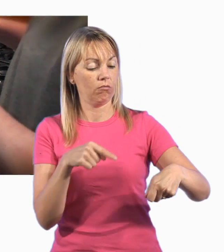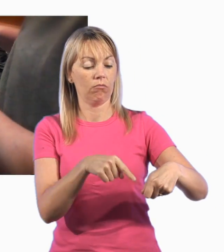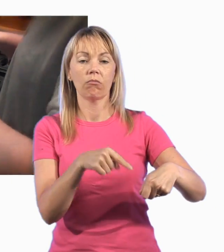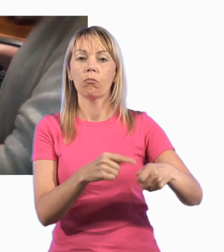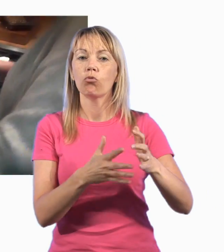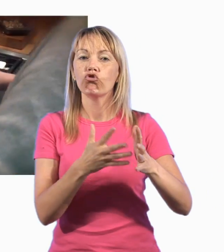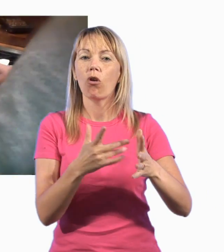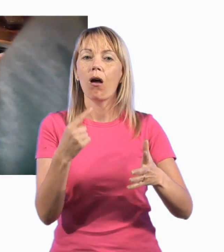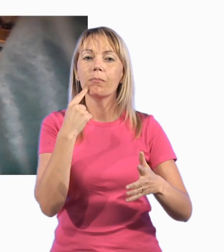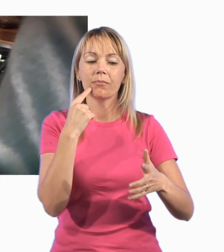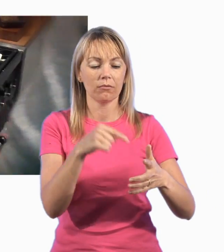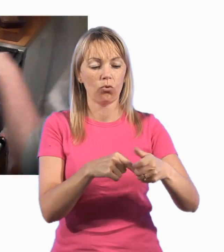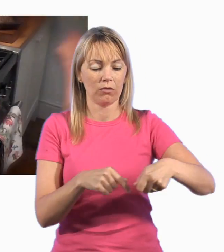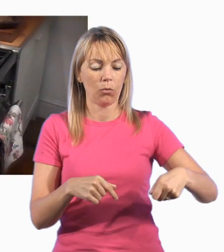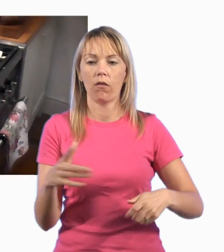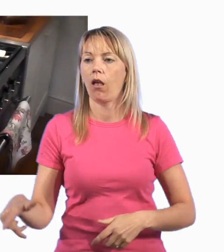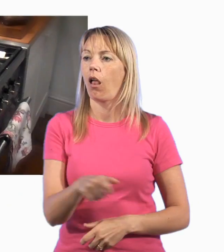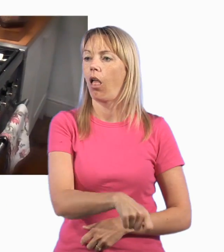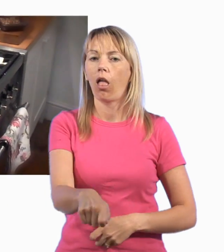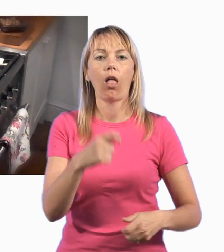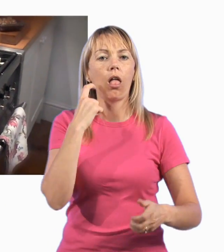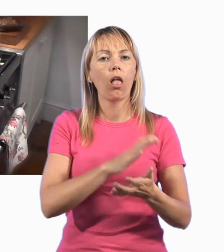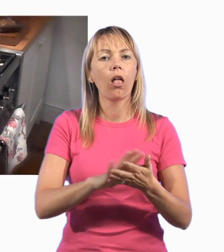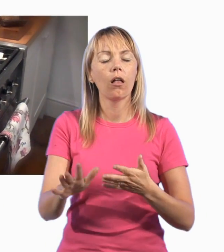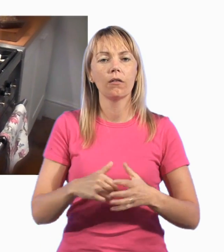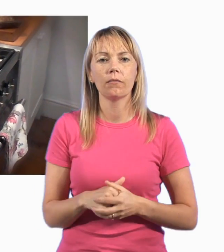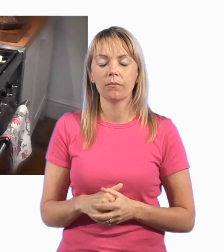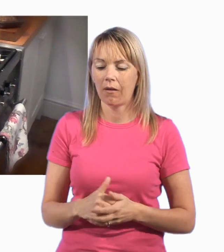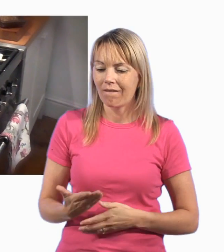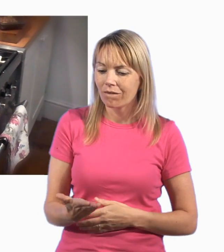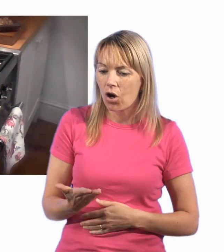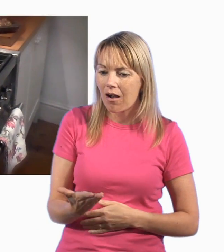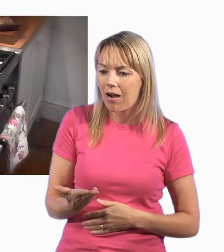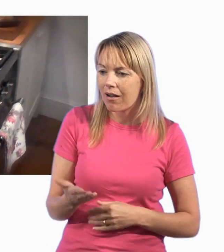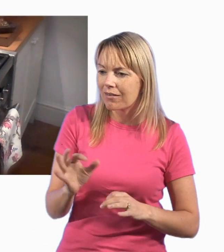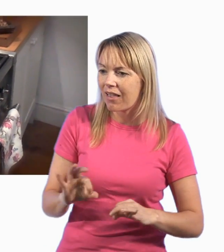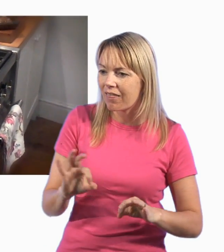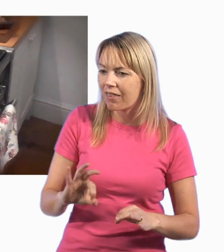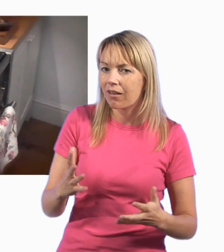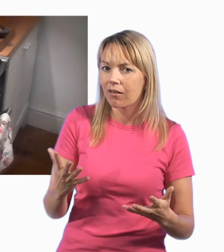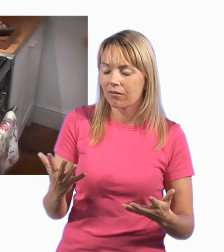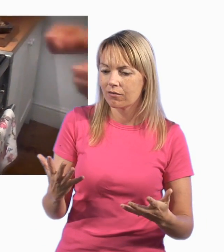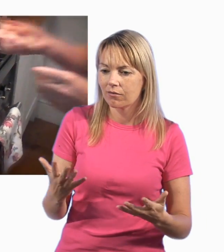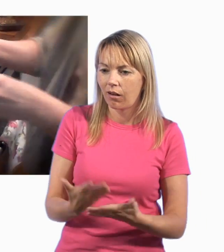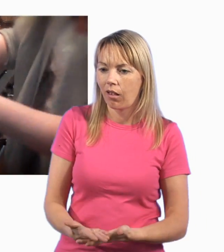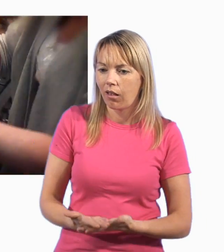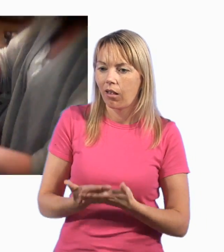More cross-contamination ready to go. Stir fry, Mum. And then I hit the pan and fry.